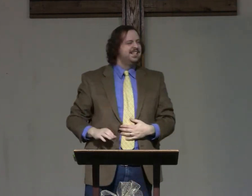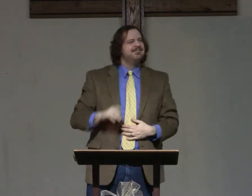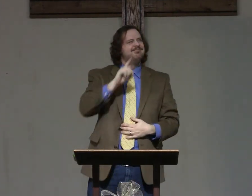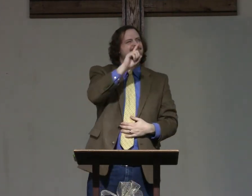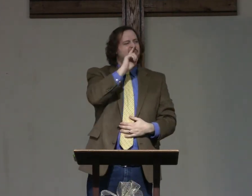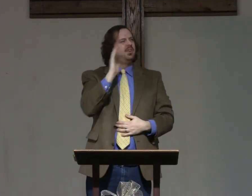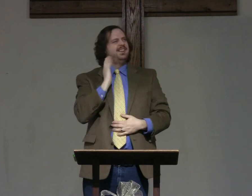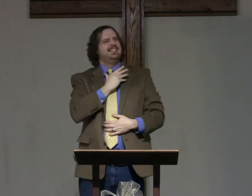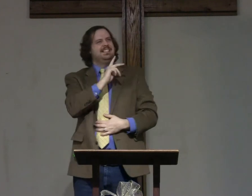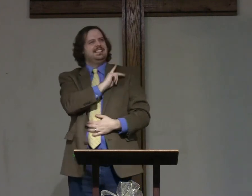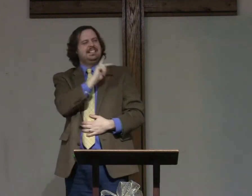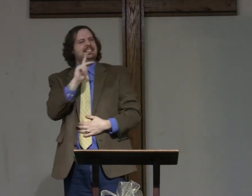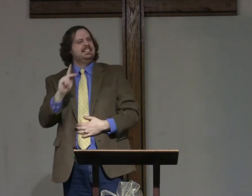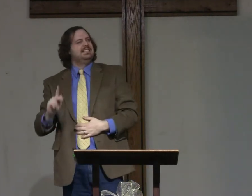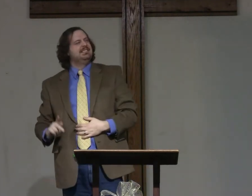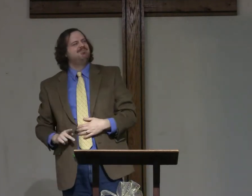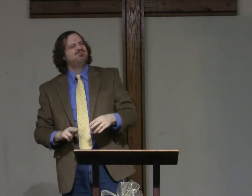who is our Christ, our King.